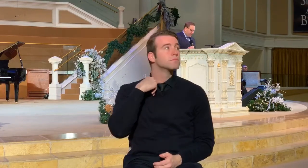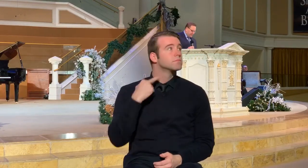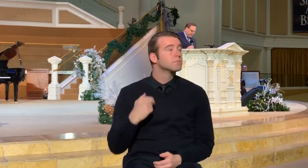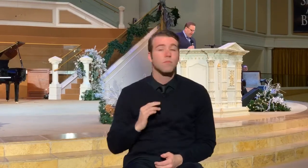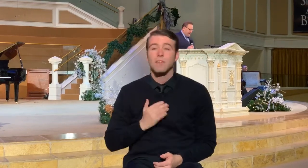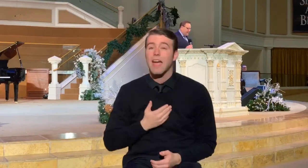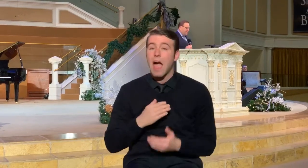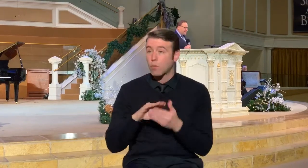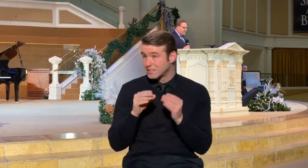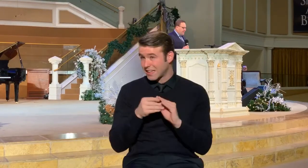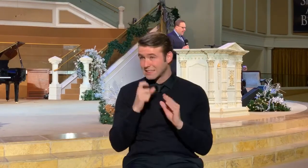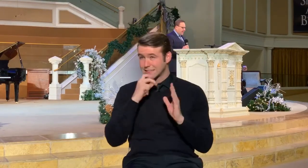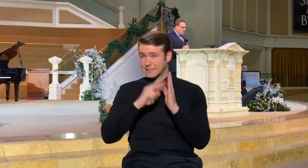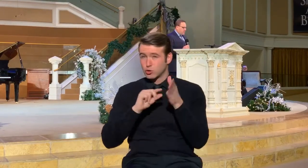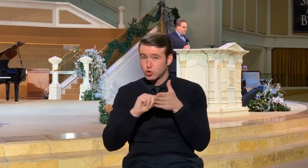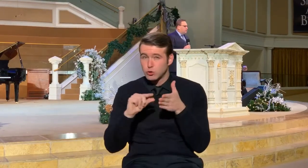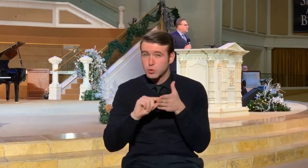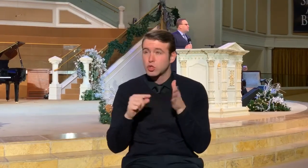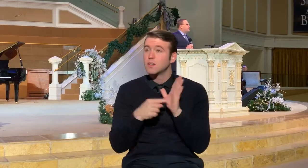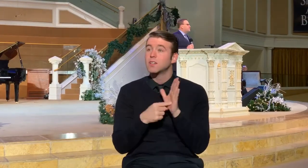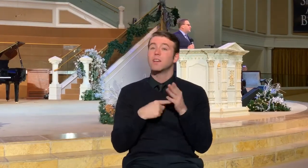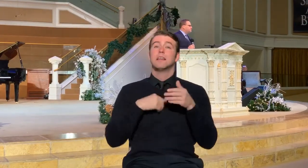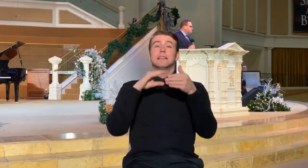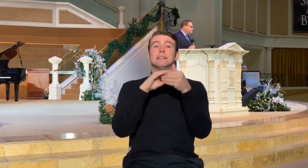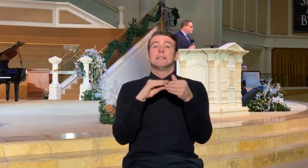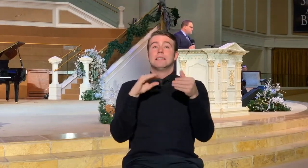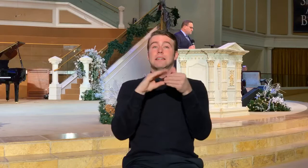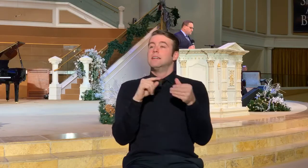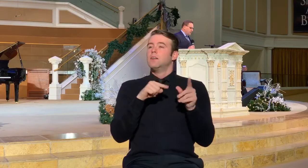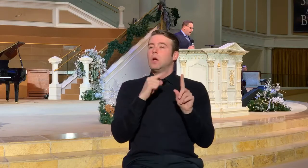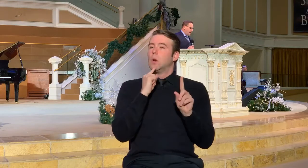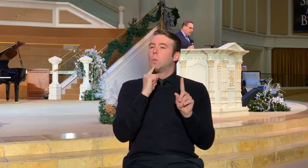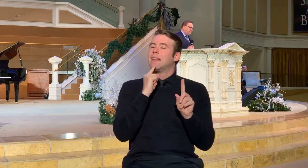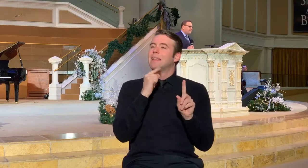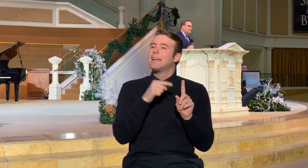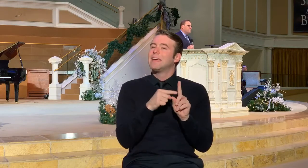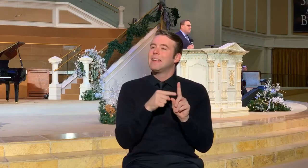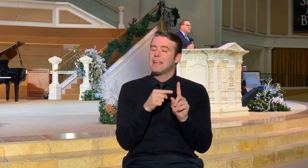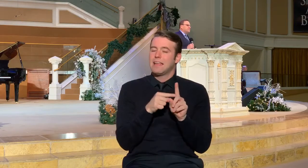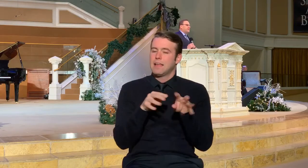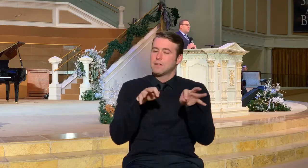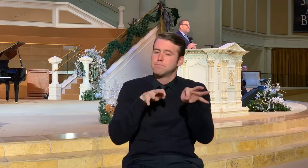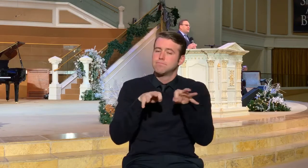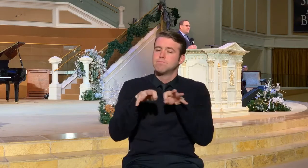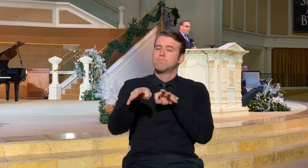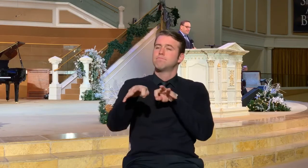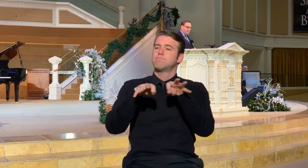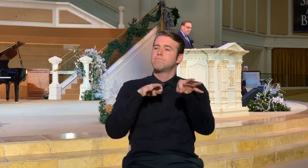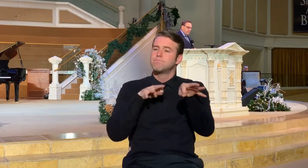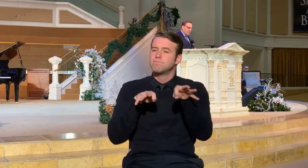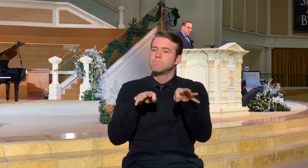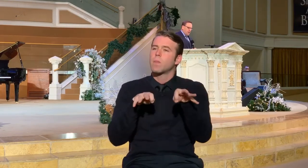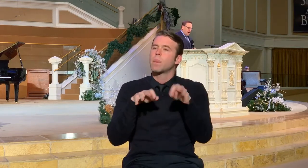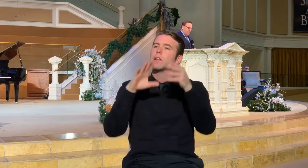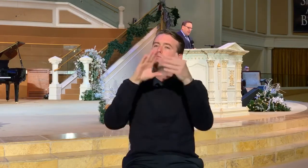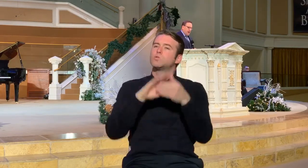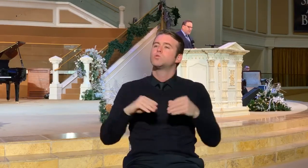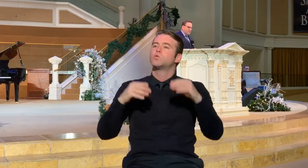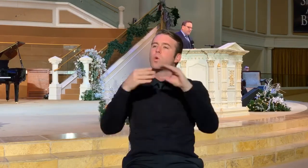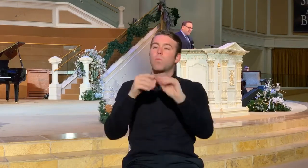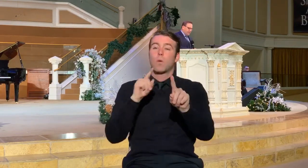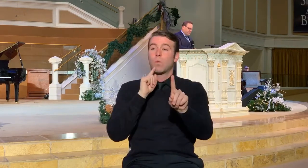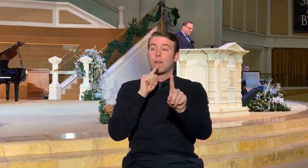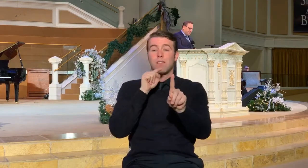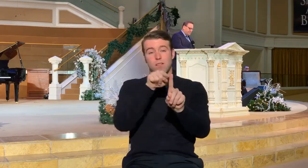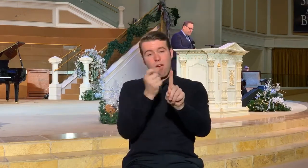Our text tonight is the allegorical description of the condition of